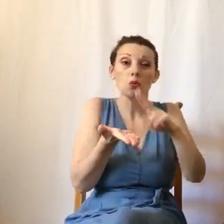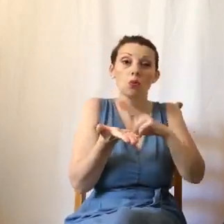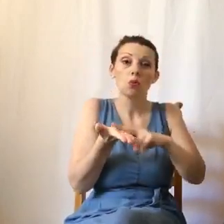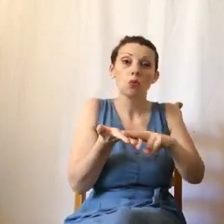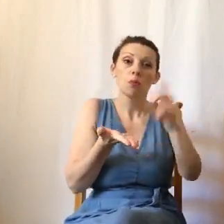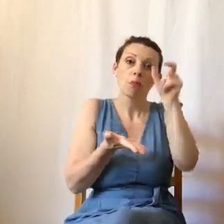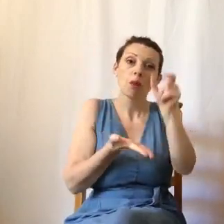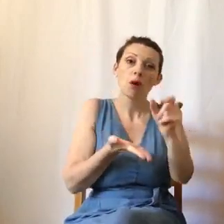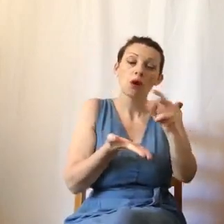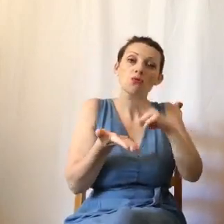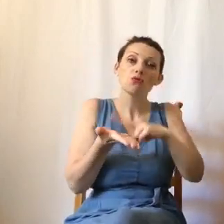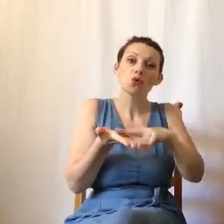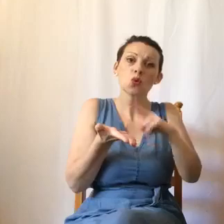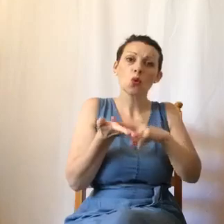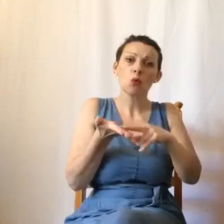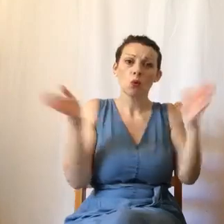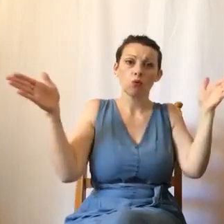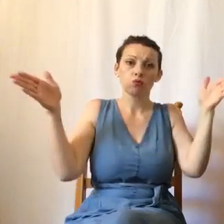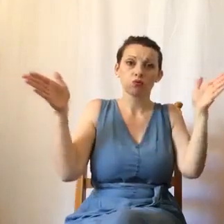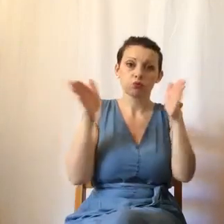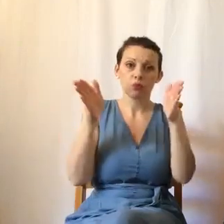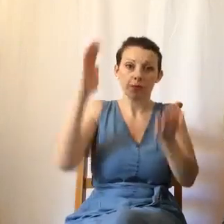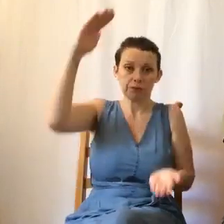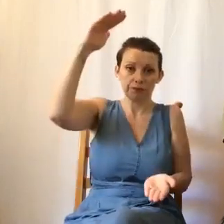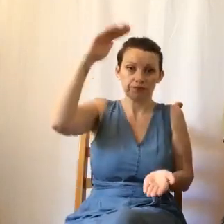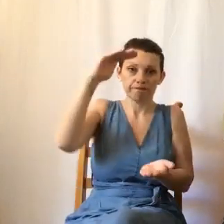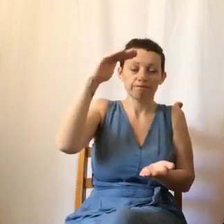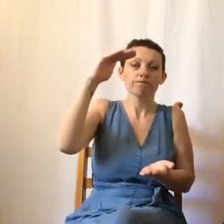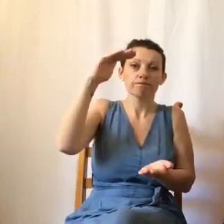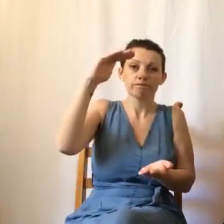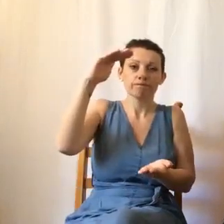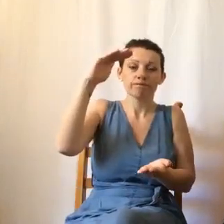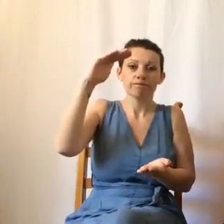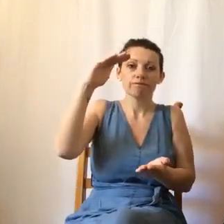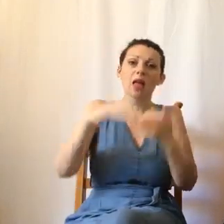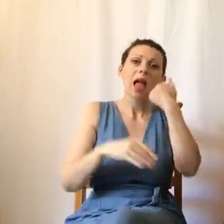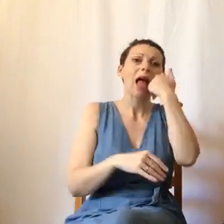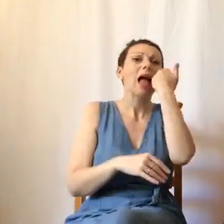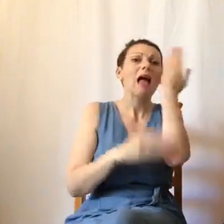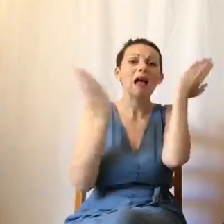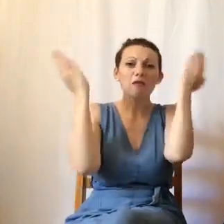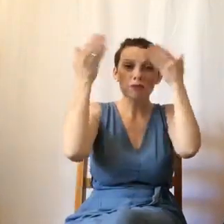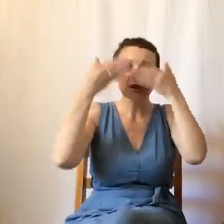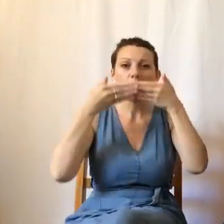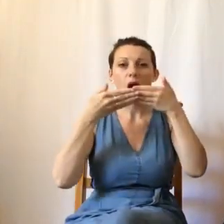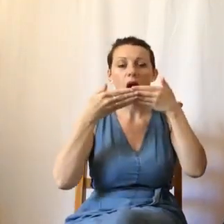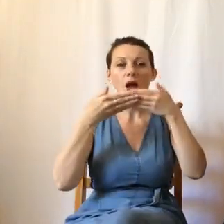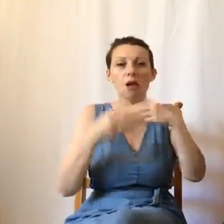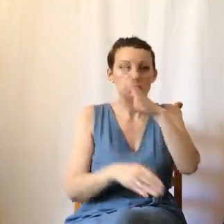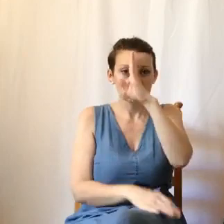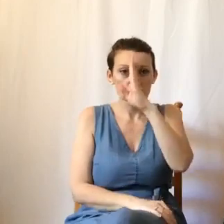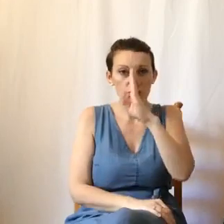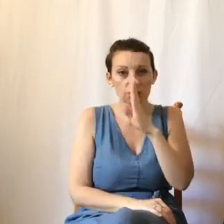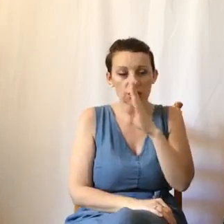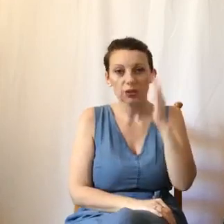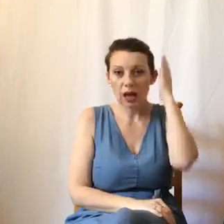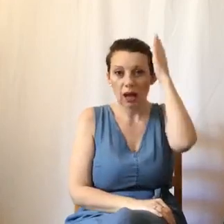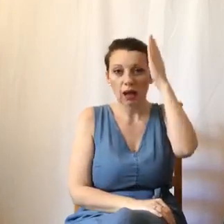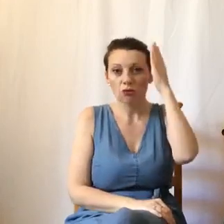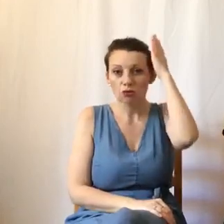Woblin had the saddest dream each and every night, of love from friends and family who vanished